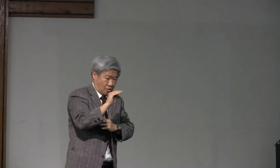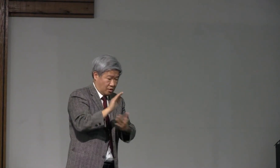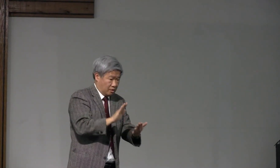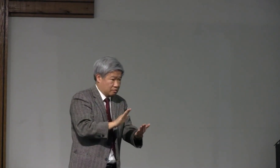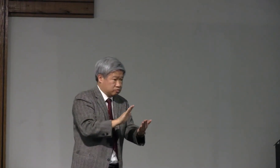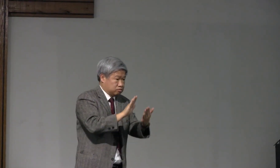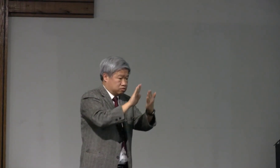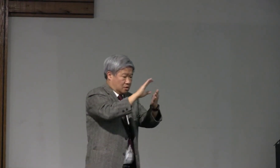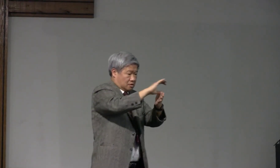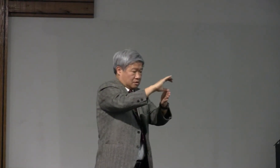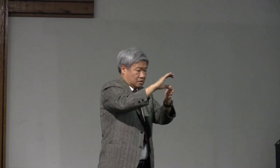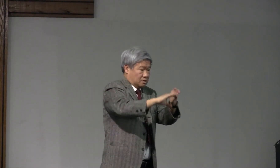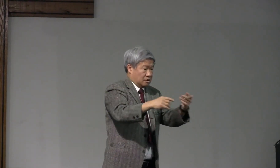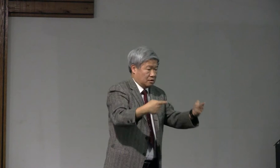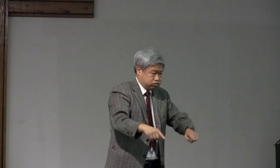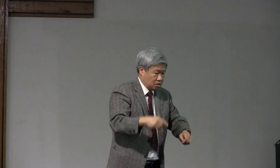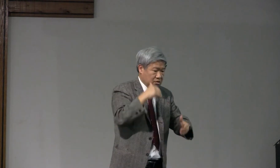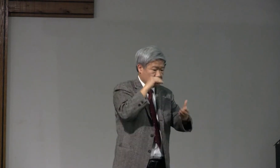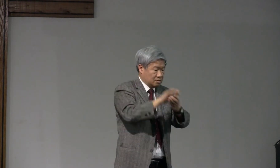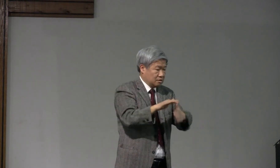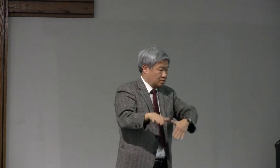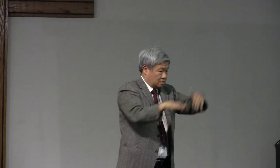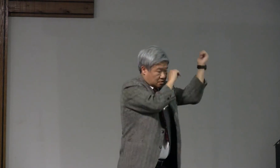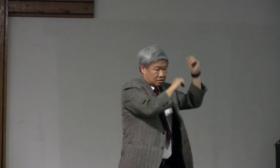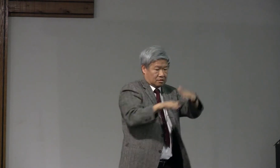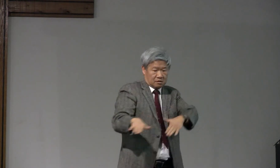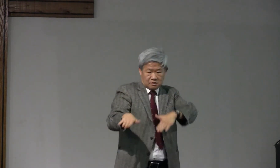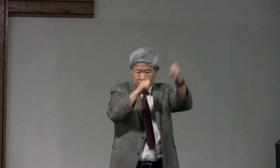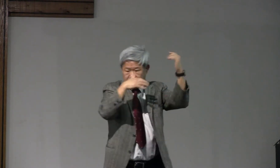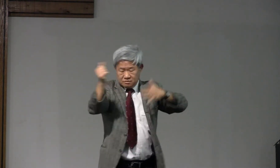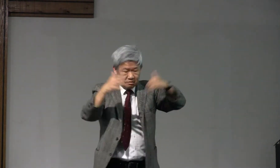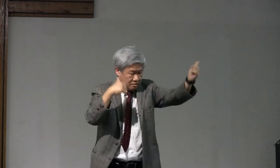And King Solomon had to face the consequences.